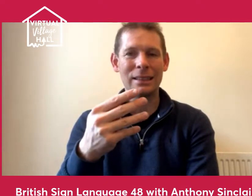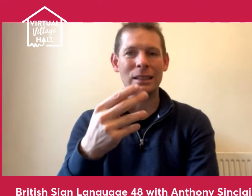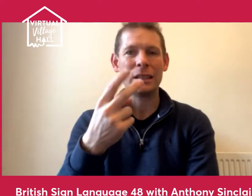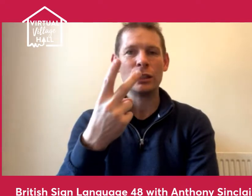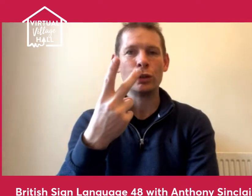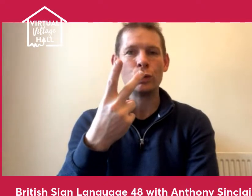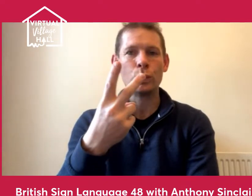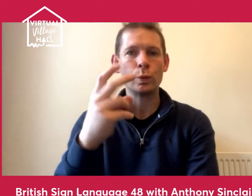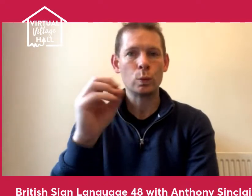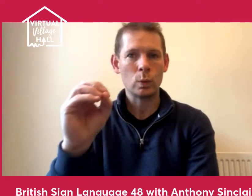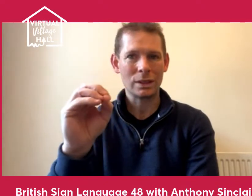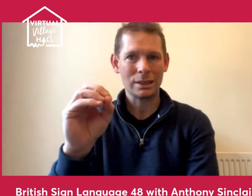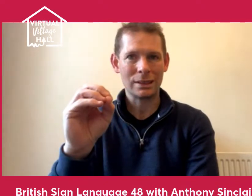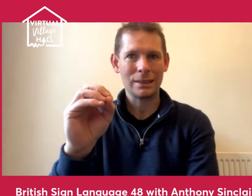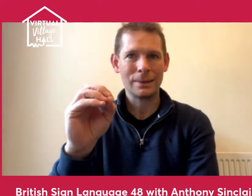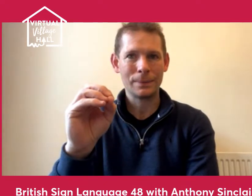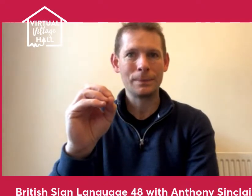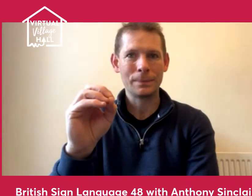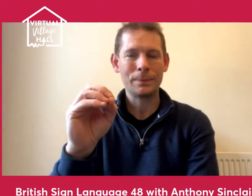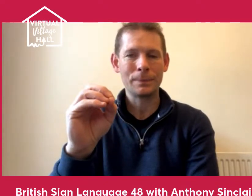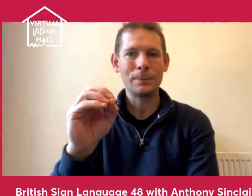19, 20.